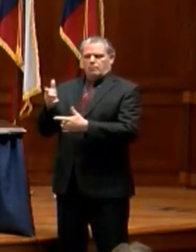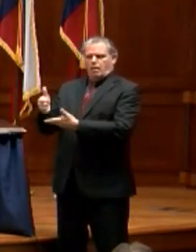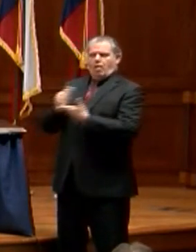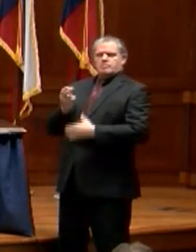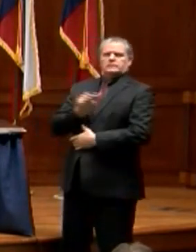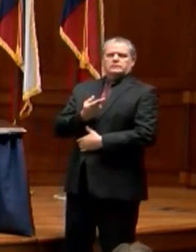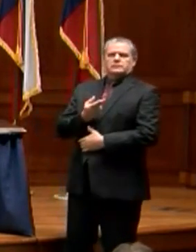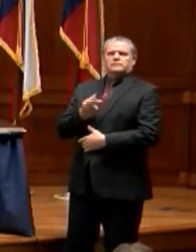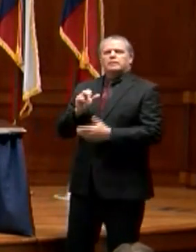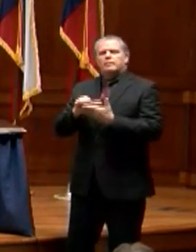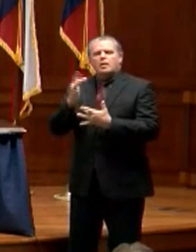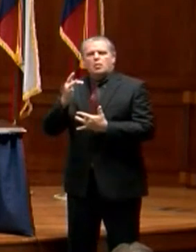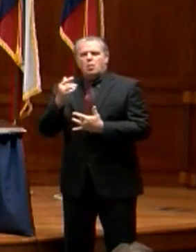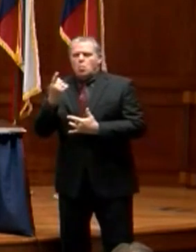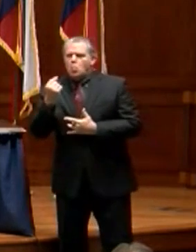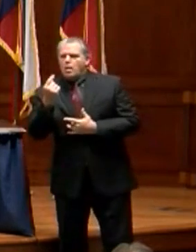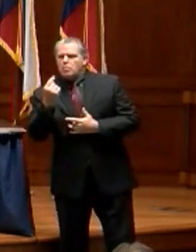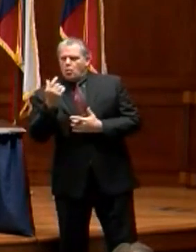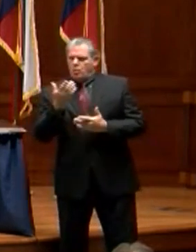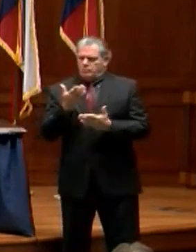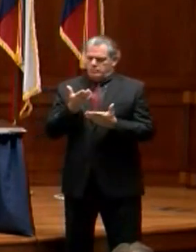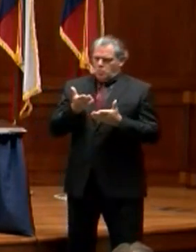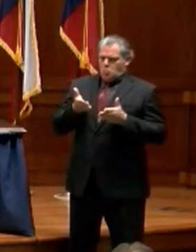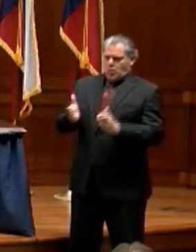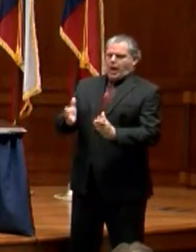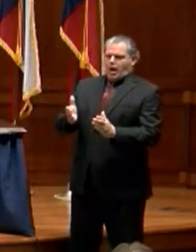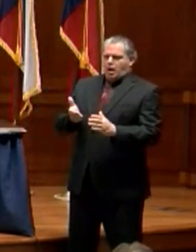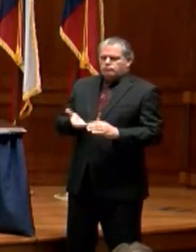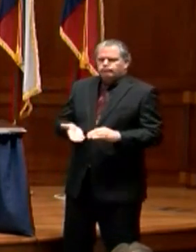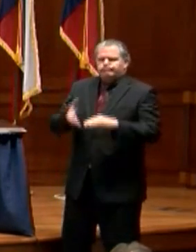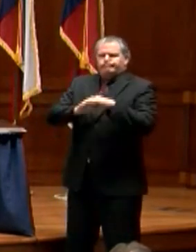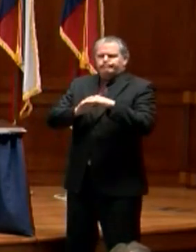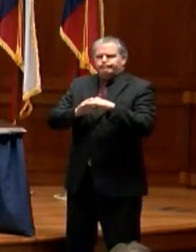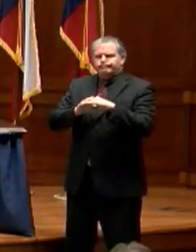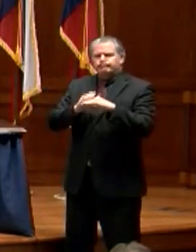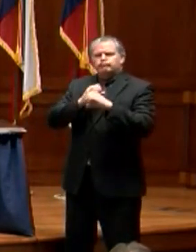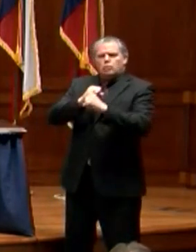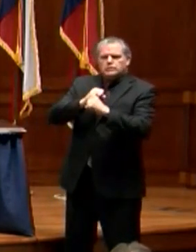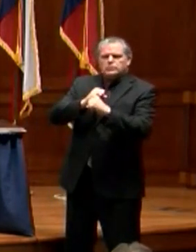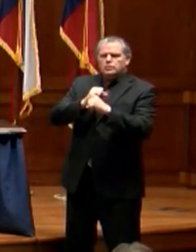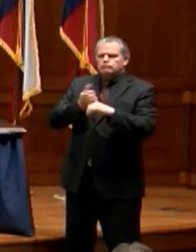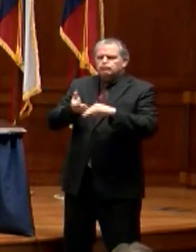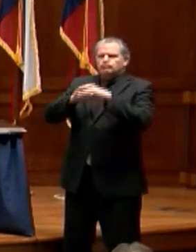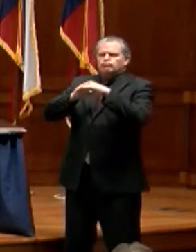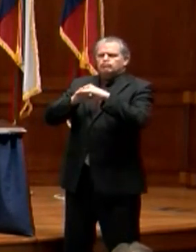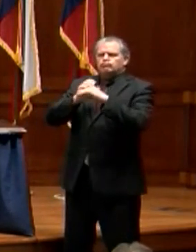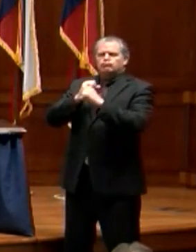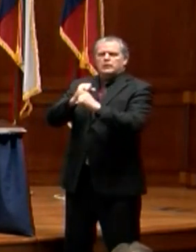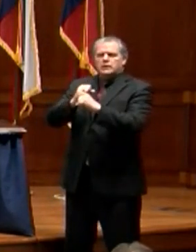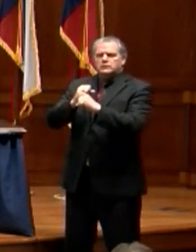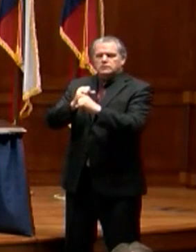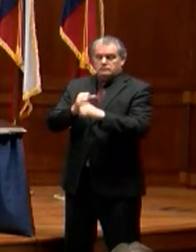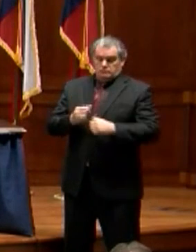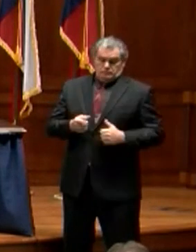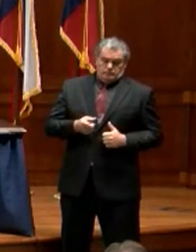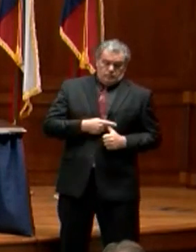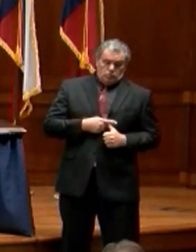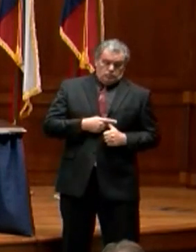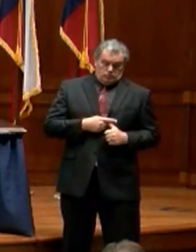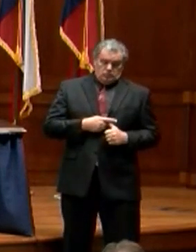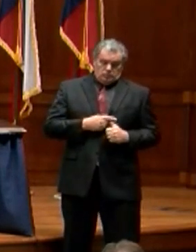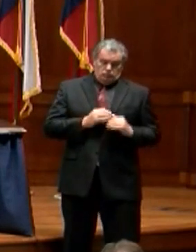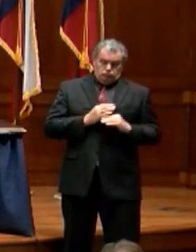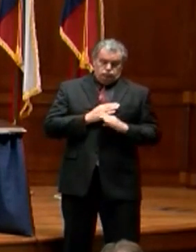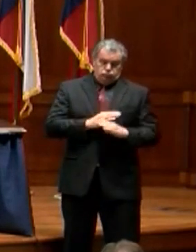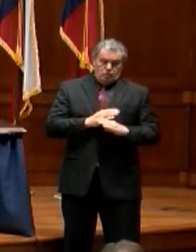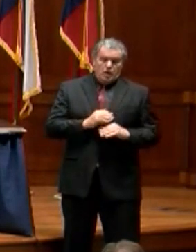it's one more strengthening, if you will, of the various layers of protection that we have. The first layer of protection is